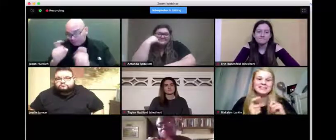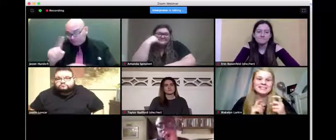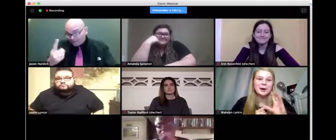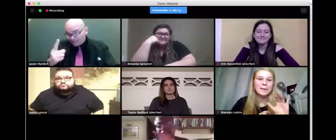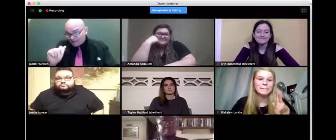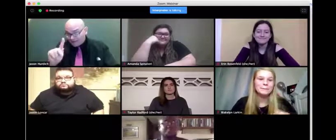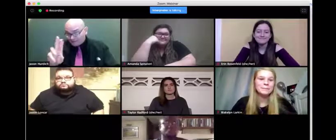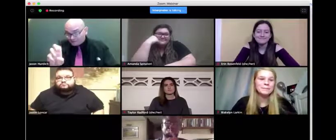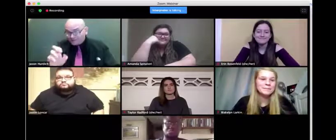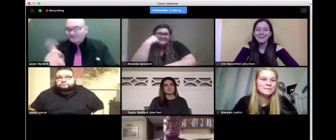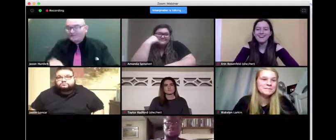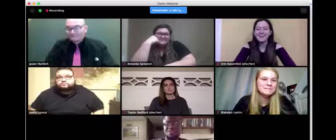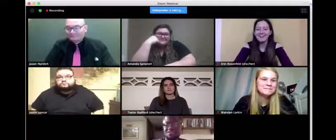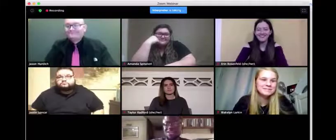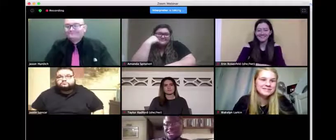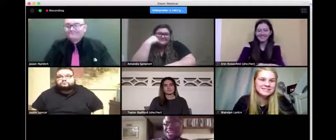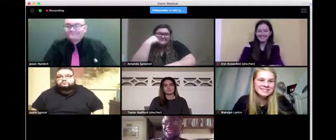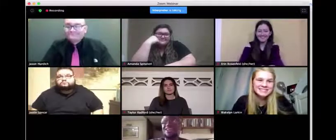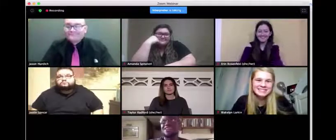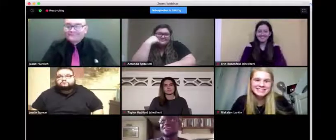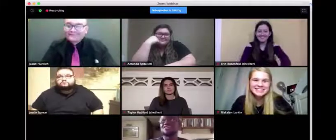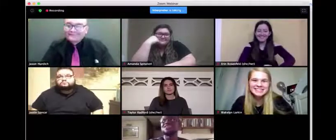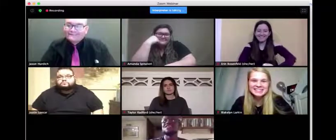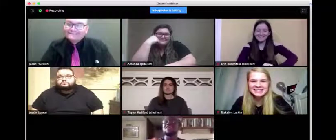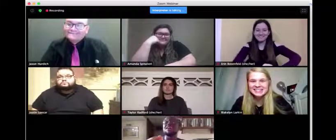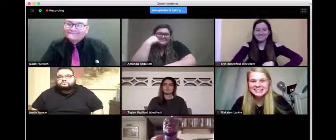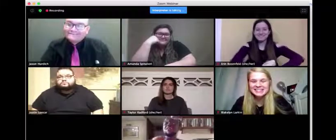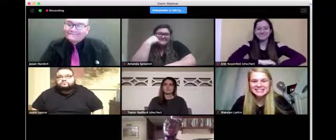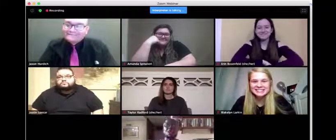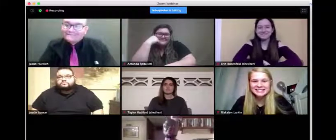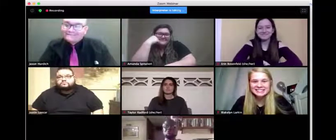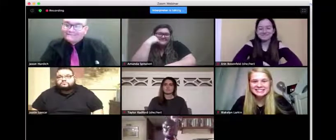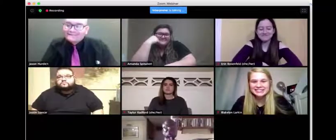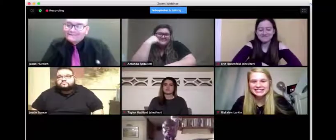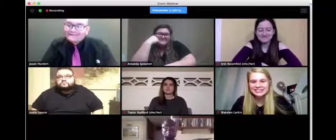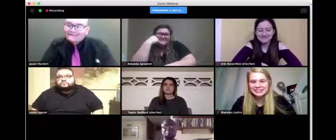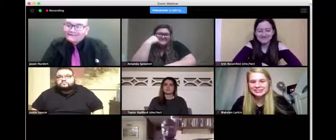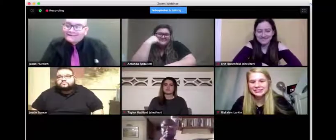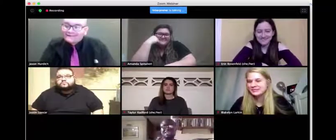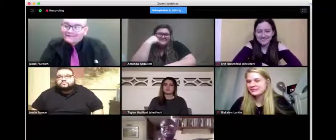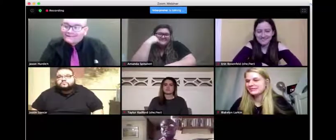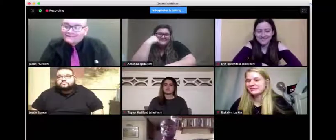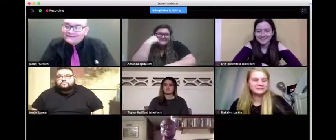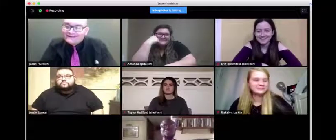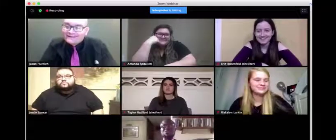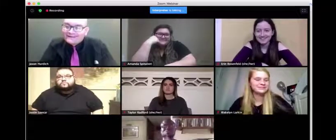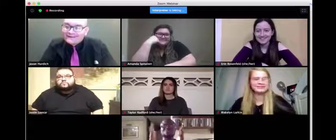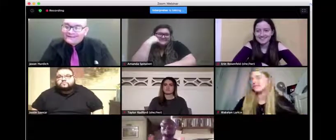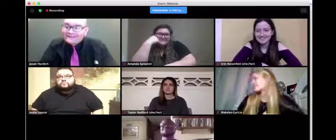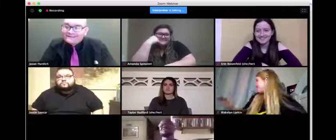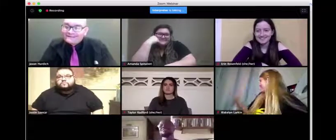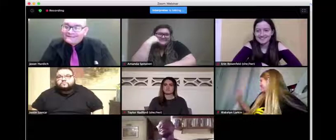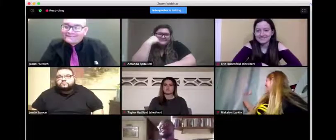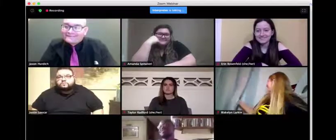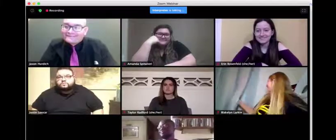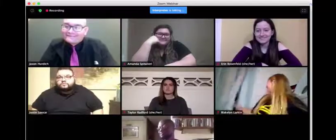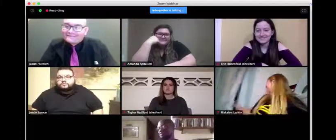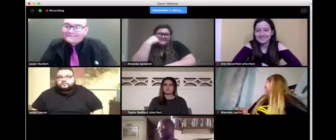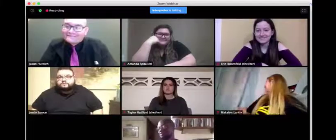How to start becoming an influencer. Wow. To be honest, it's really about being yourself.